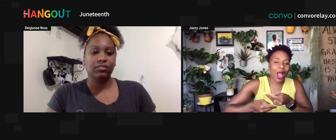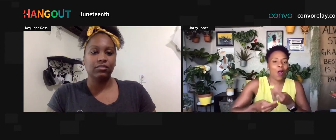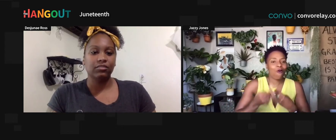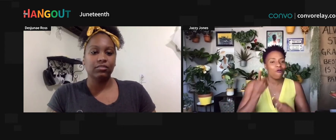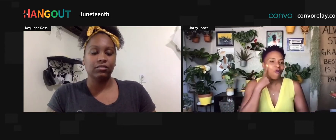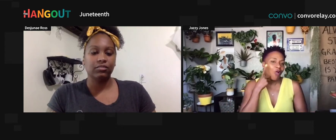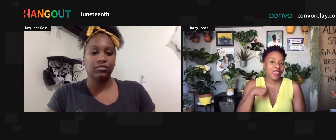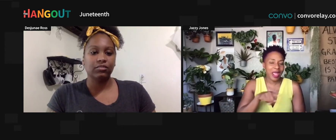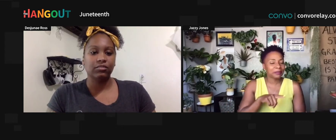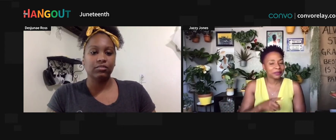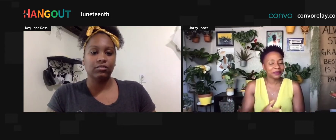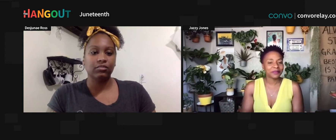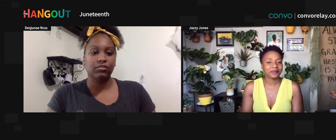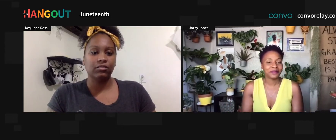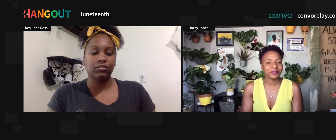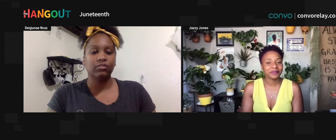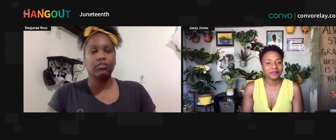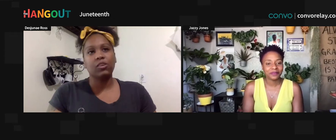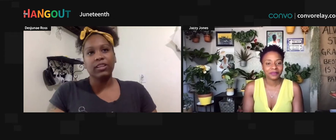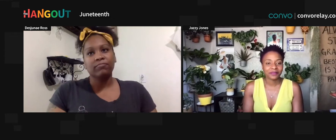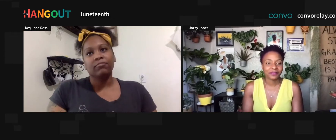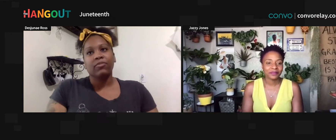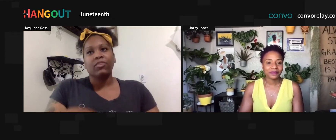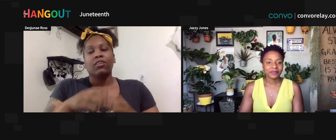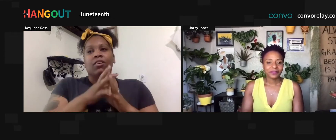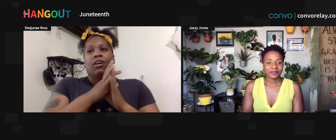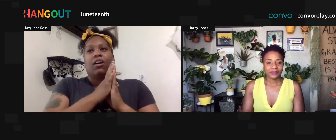your children traditionally? What are you passing on to them?